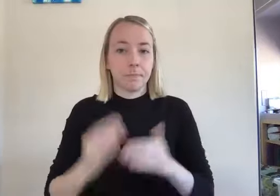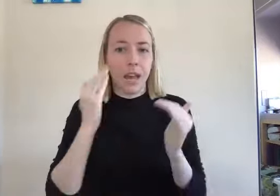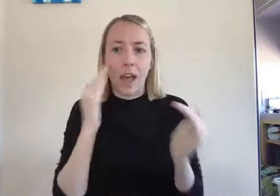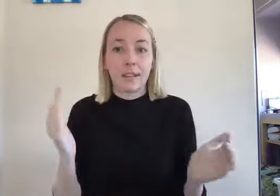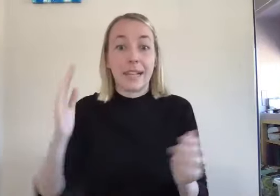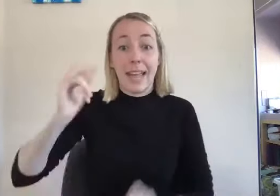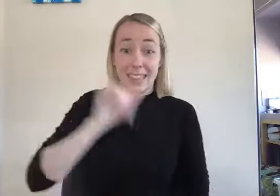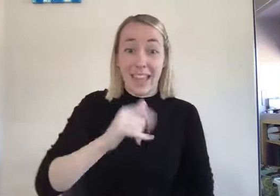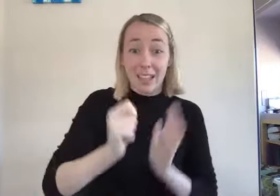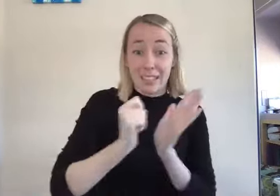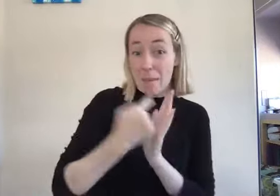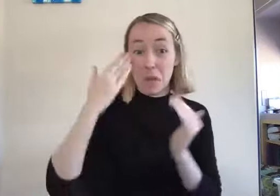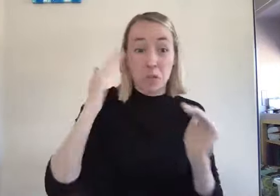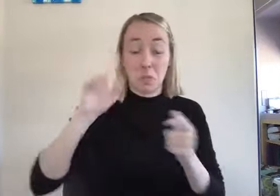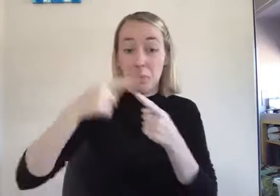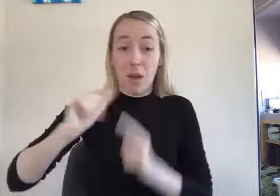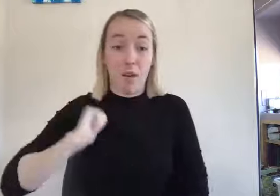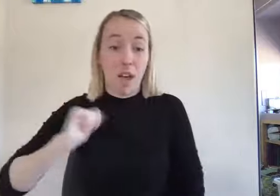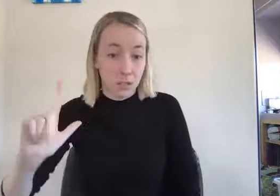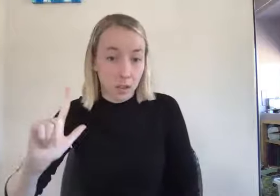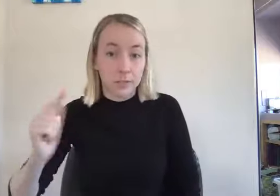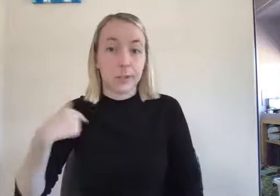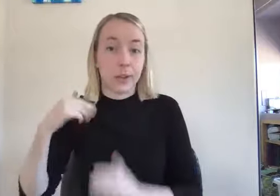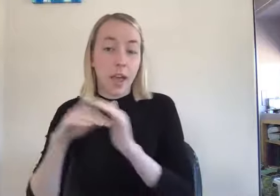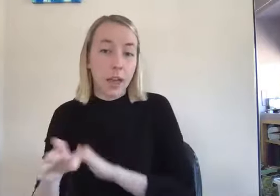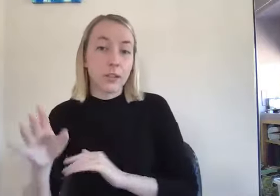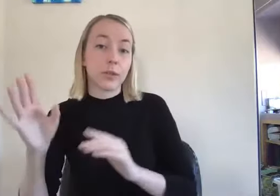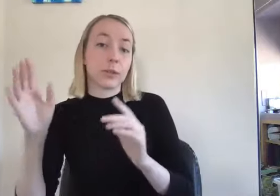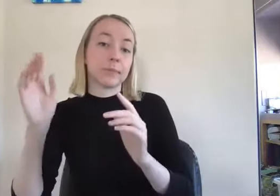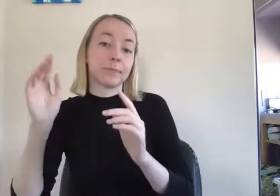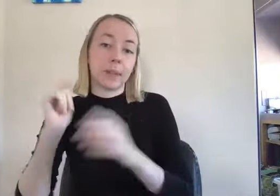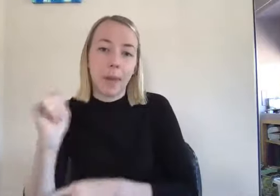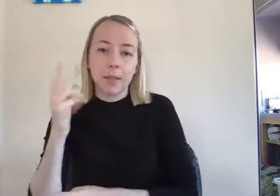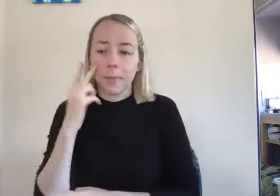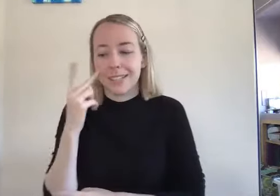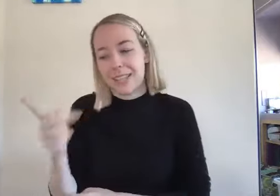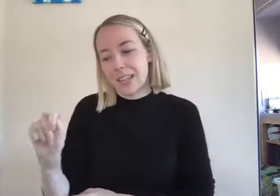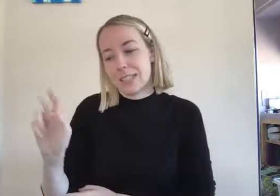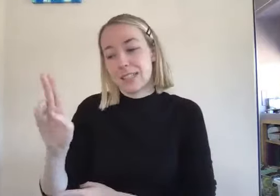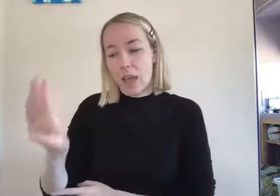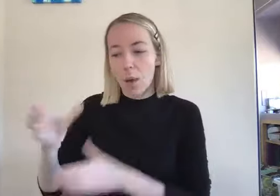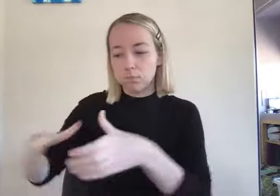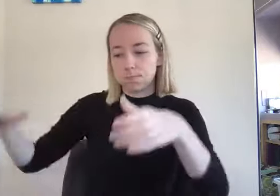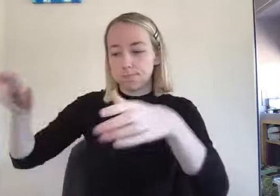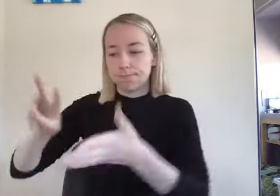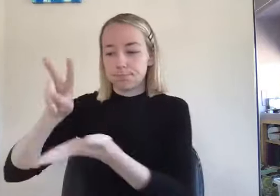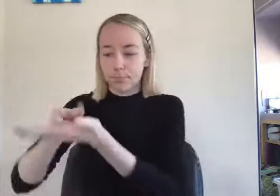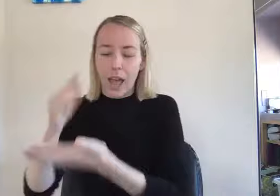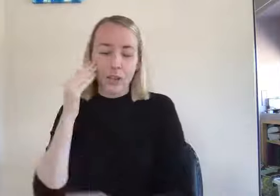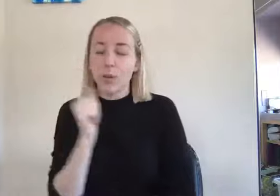don't know about Al-Anon yet. And I walked into the bathroom at this point and I see him in the tub. And this time I know he's not tired. I know he hasn't